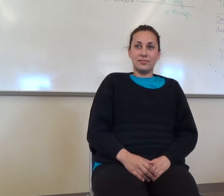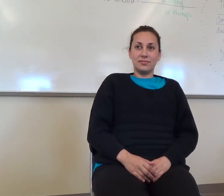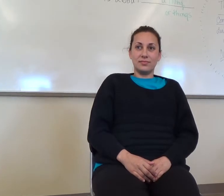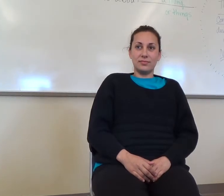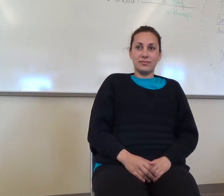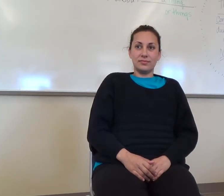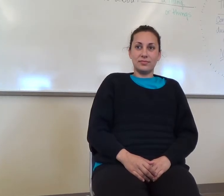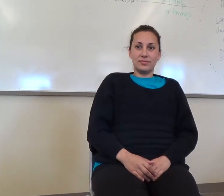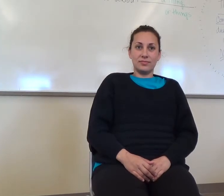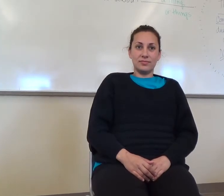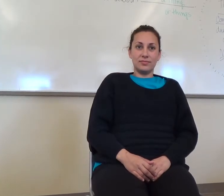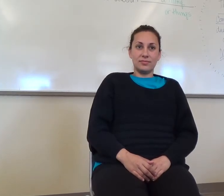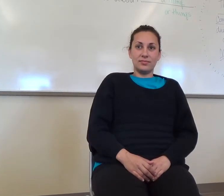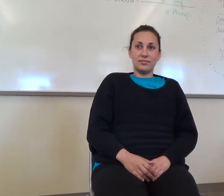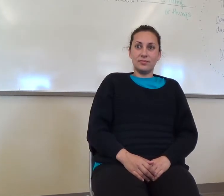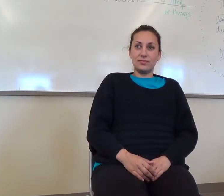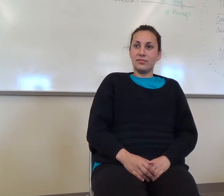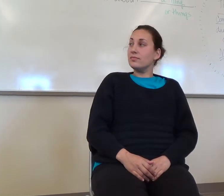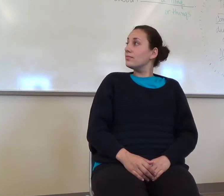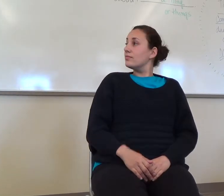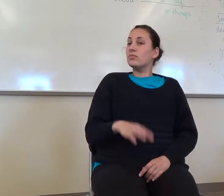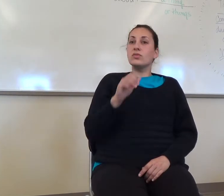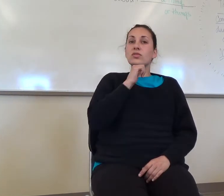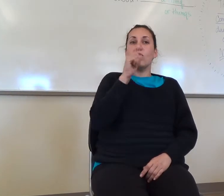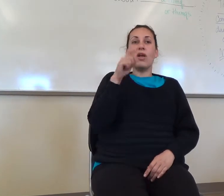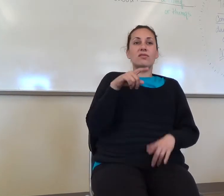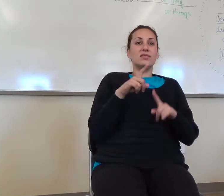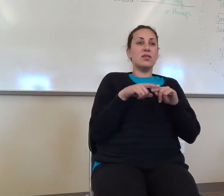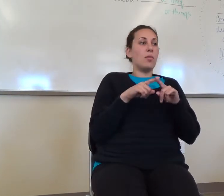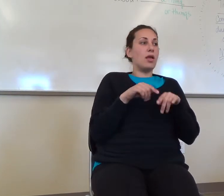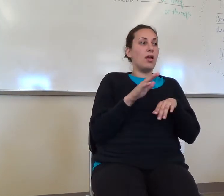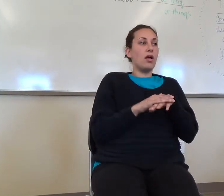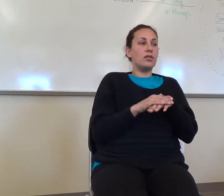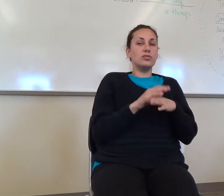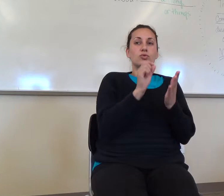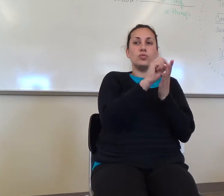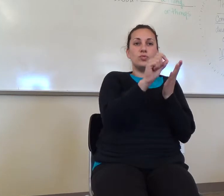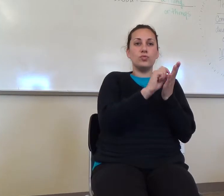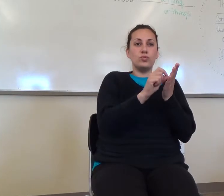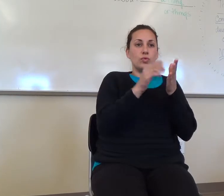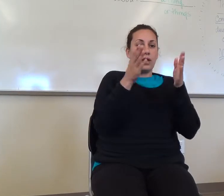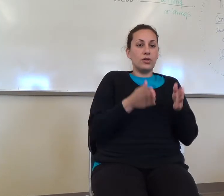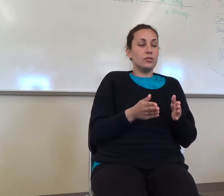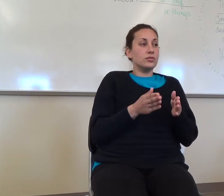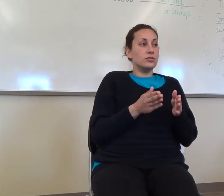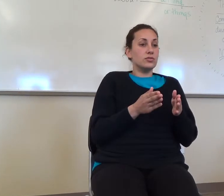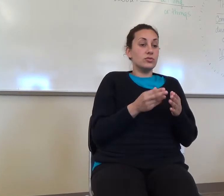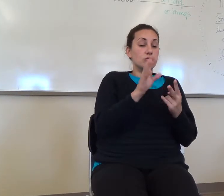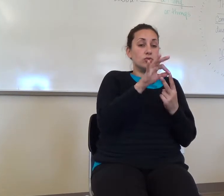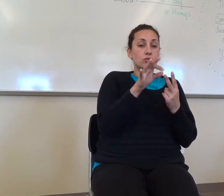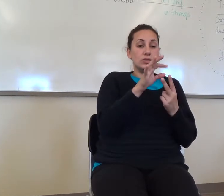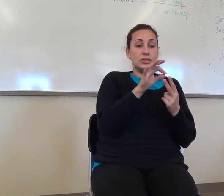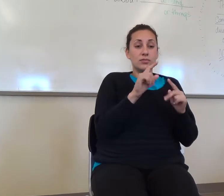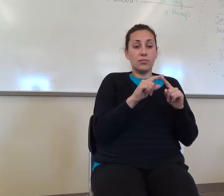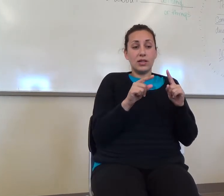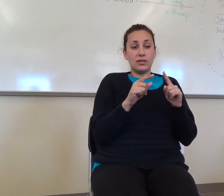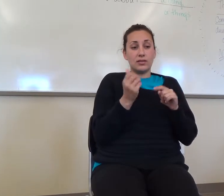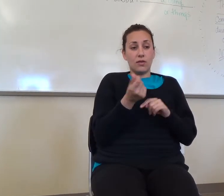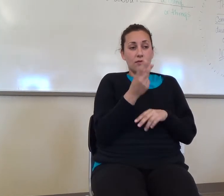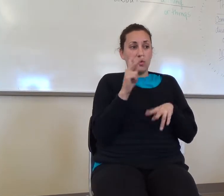And you don't have to depend on the Lorraine Fleming's choices. But for some people, this is harder because you have to come up